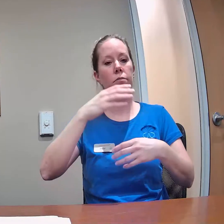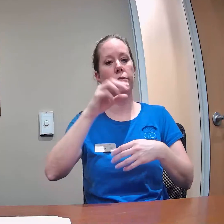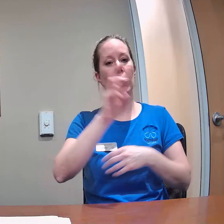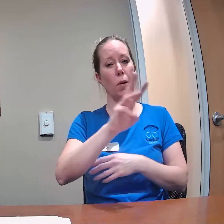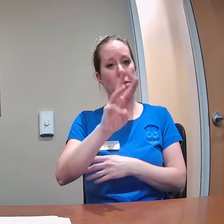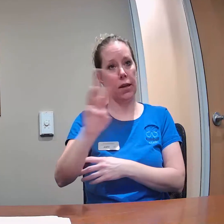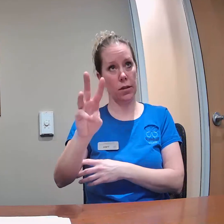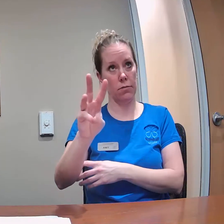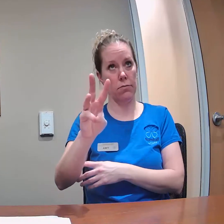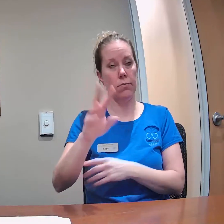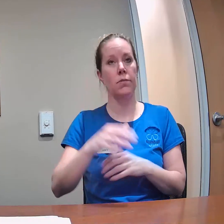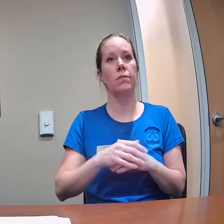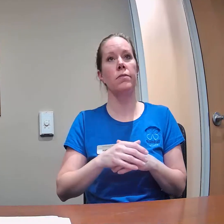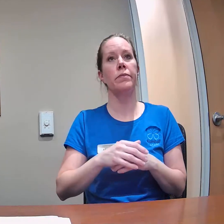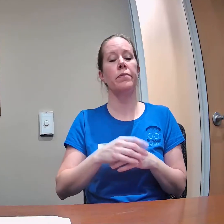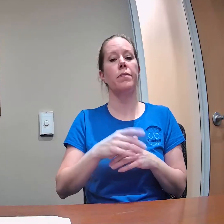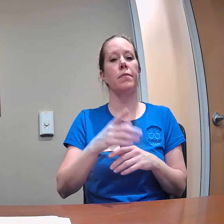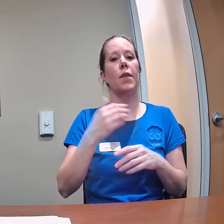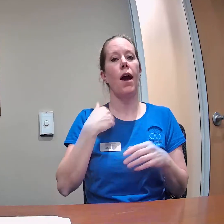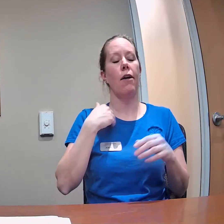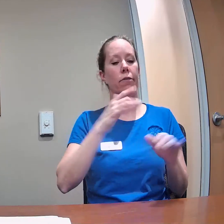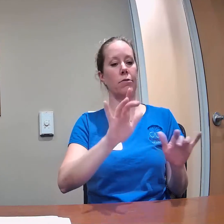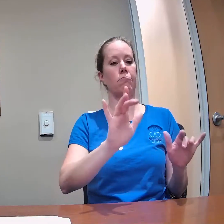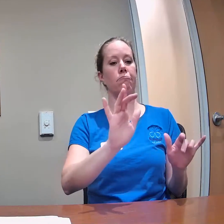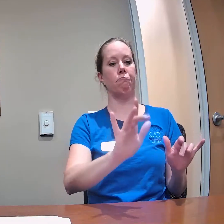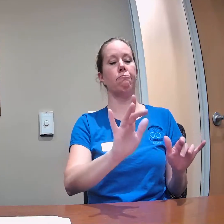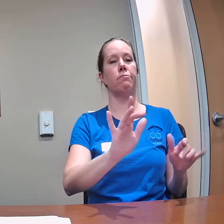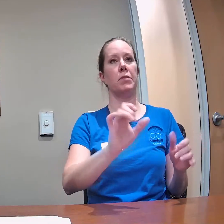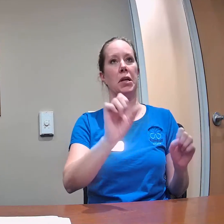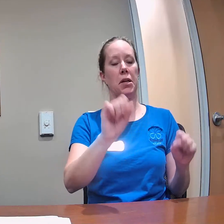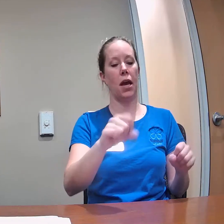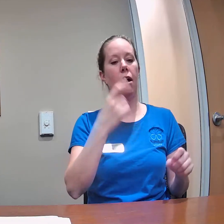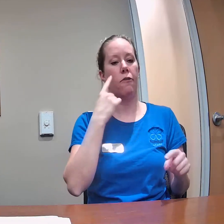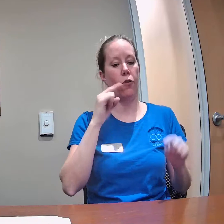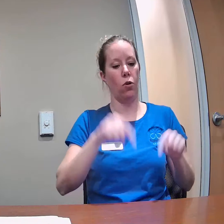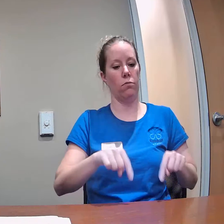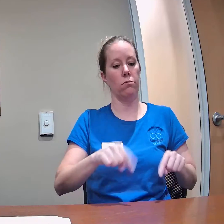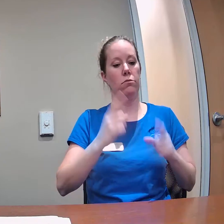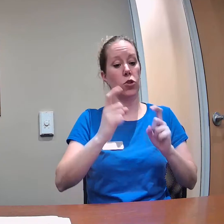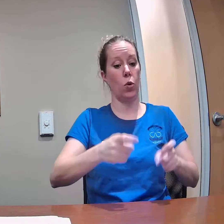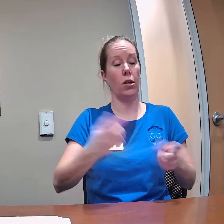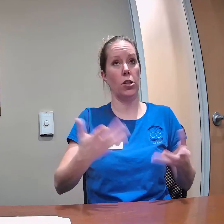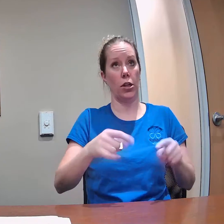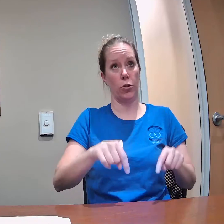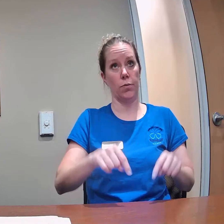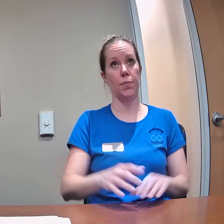website, and there's a window there to click off the Bob Rumble home.